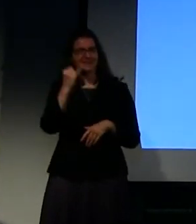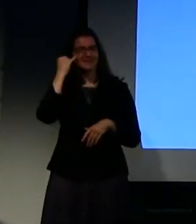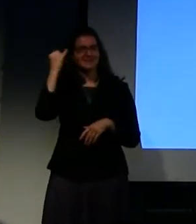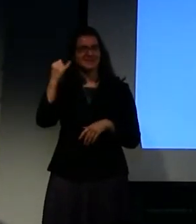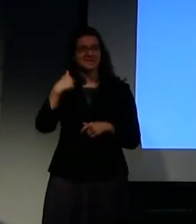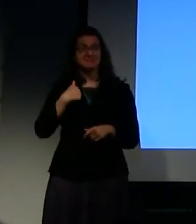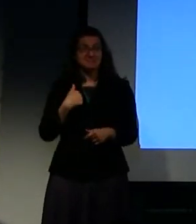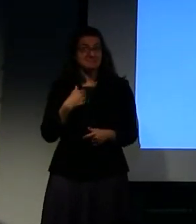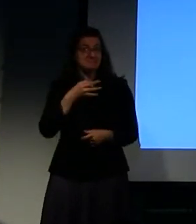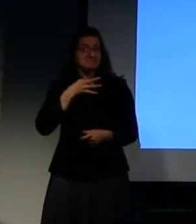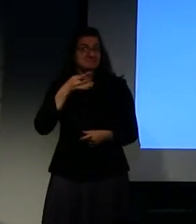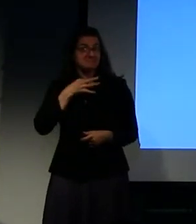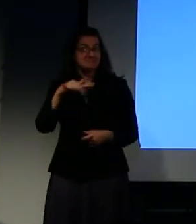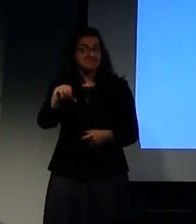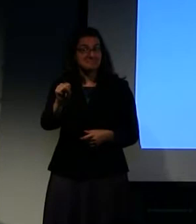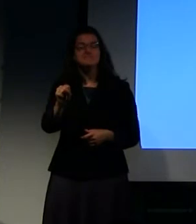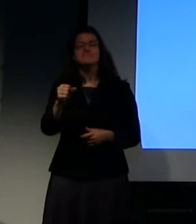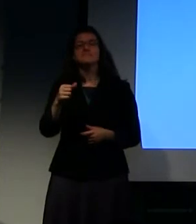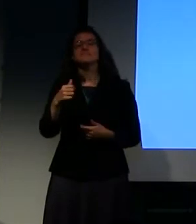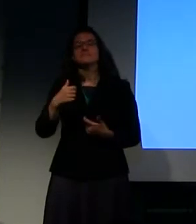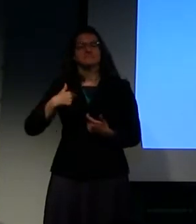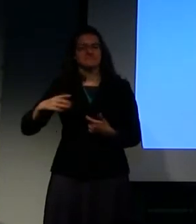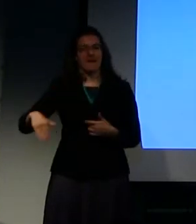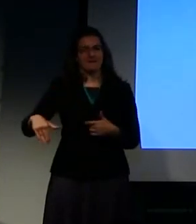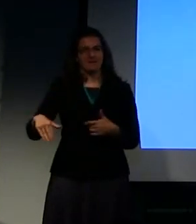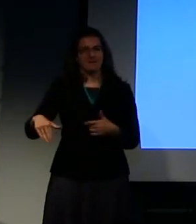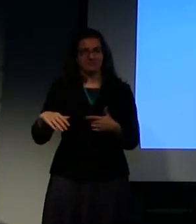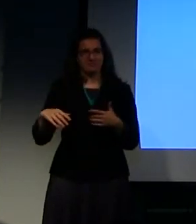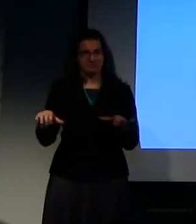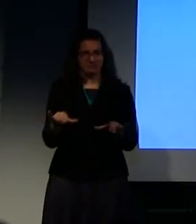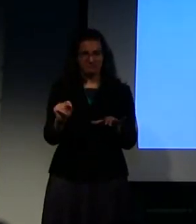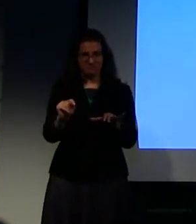I've not done it, but I am curious with the idea of